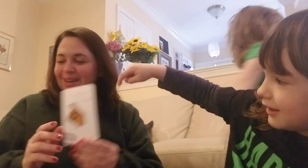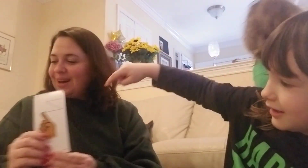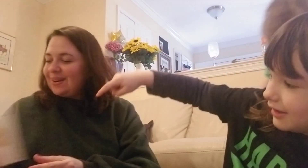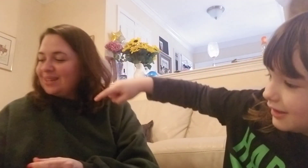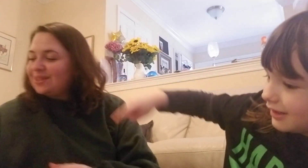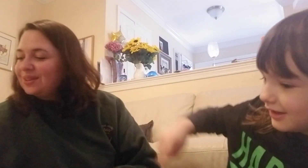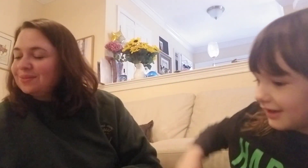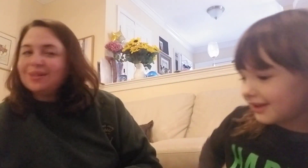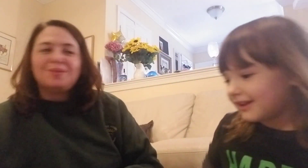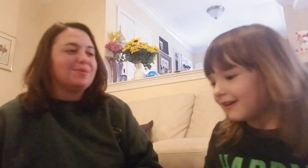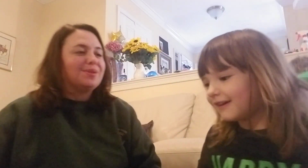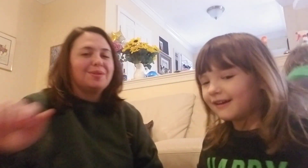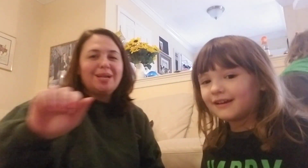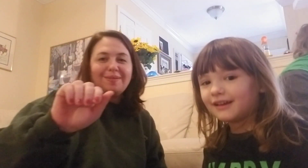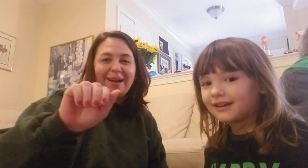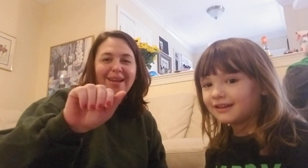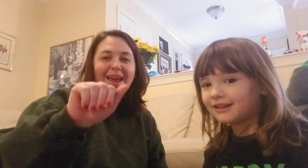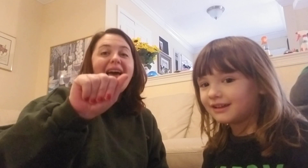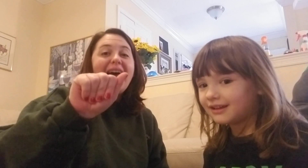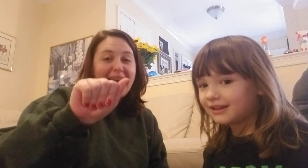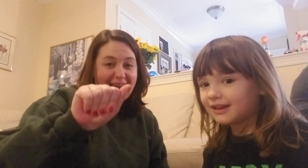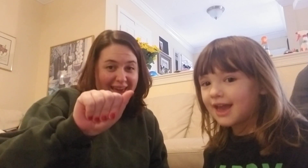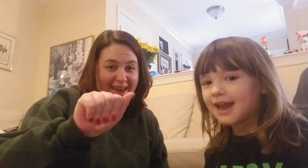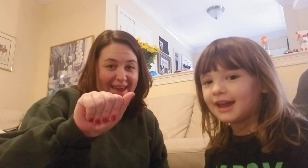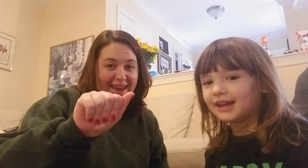All right, so do you want to do it real quick? Ready?